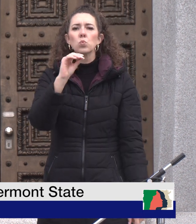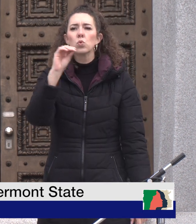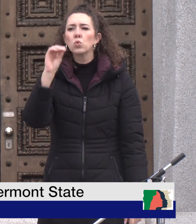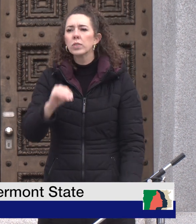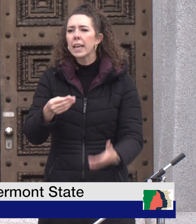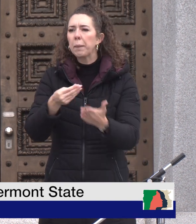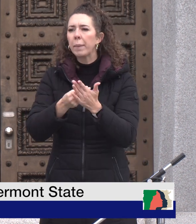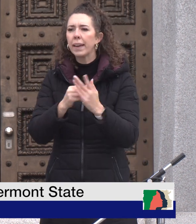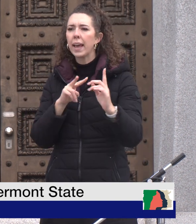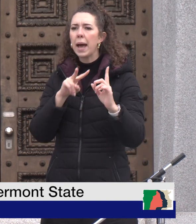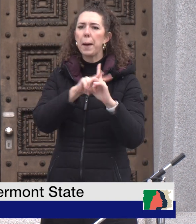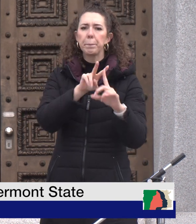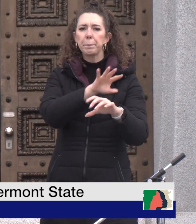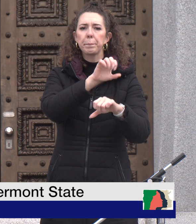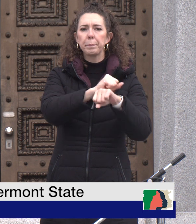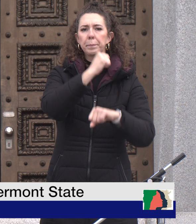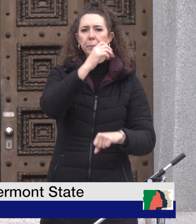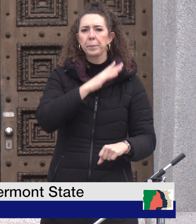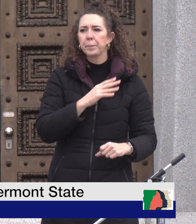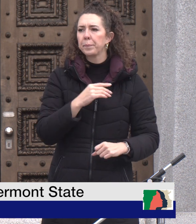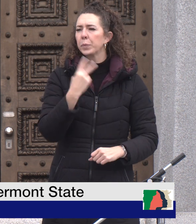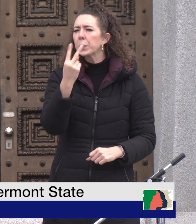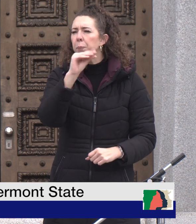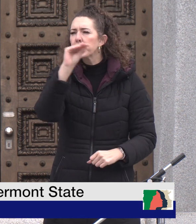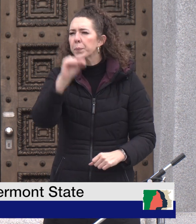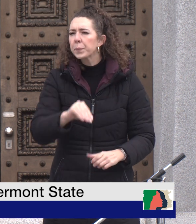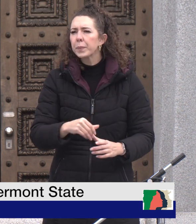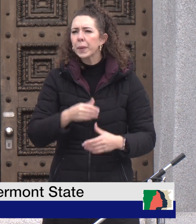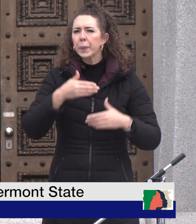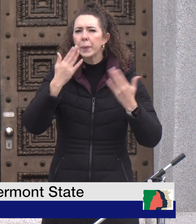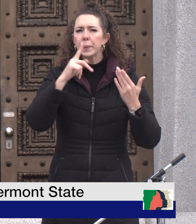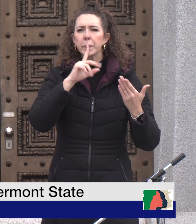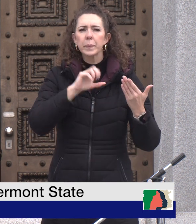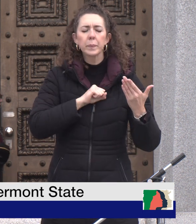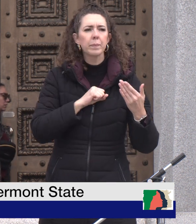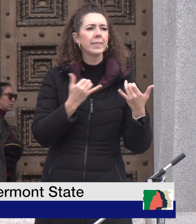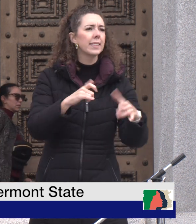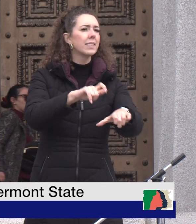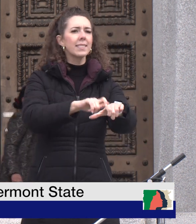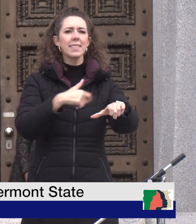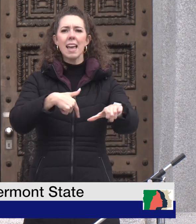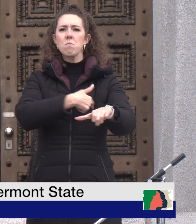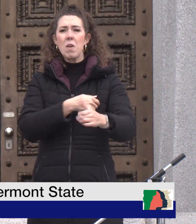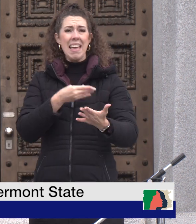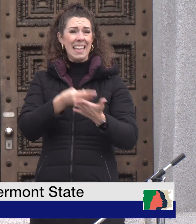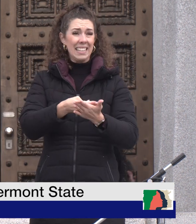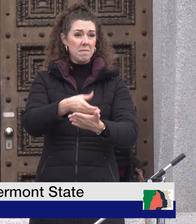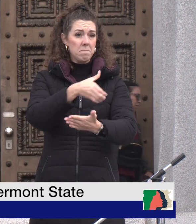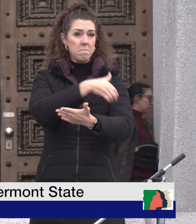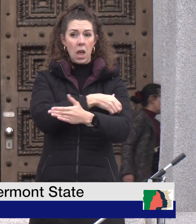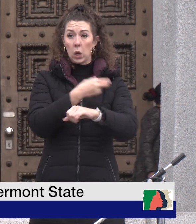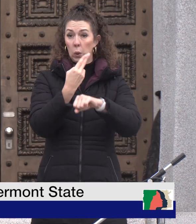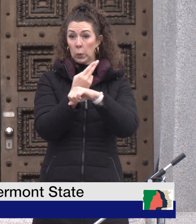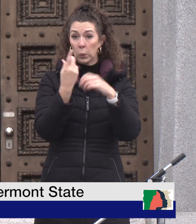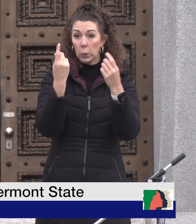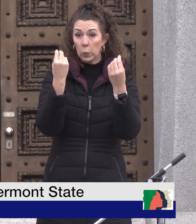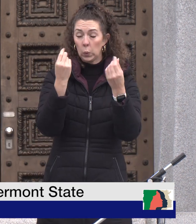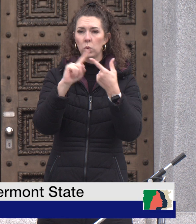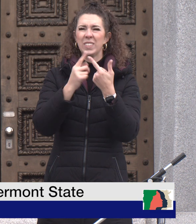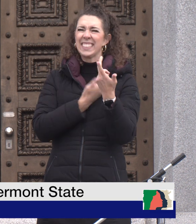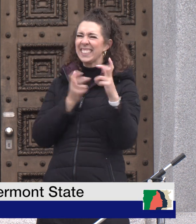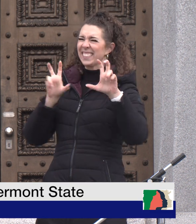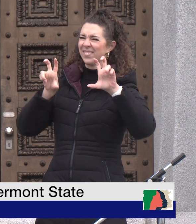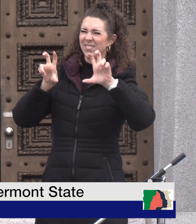women. It's time for us to take our economic power and use it to invest in